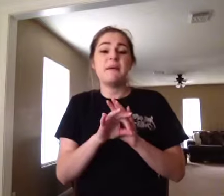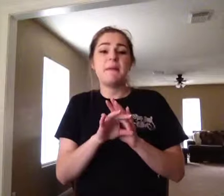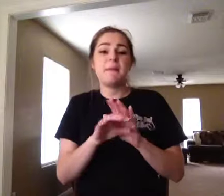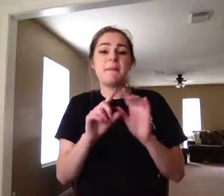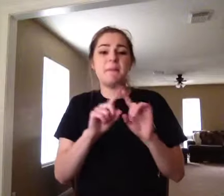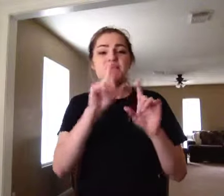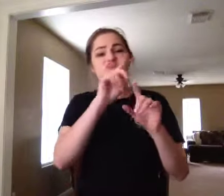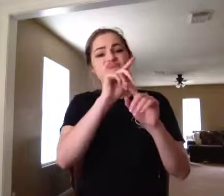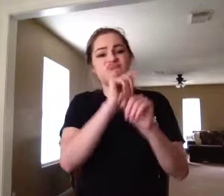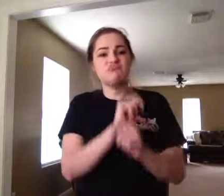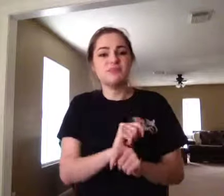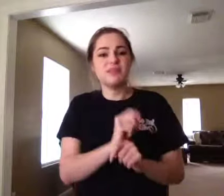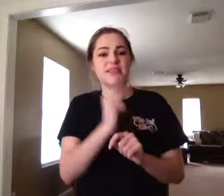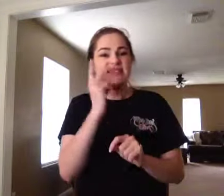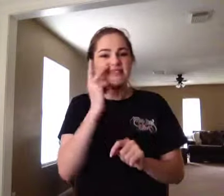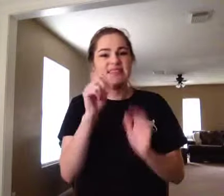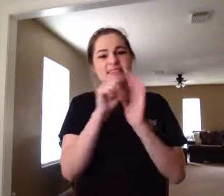it has this double bar with it.